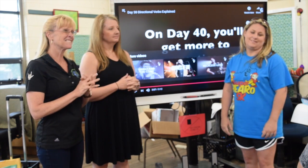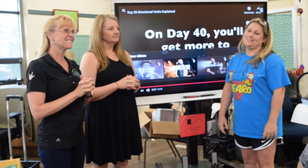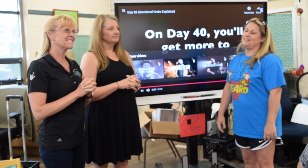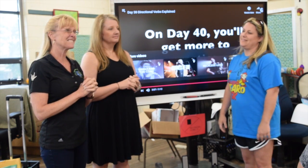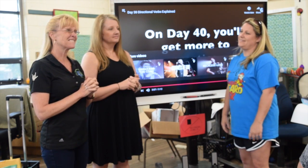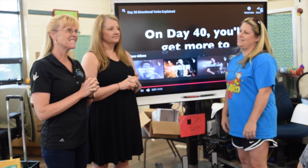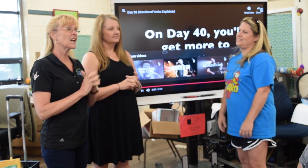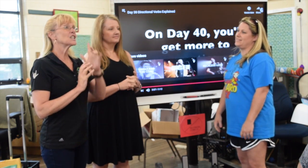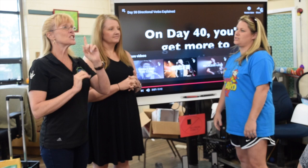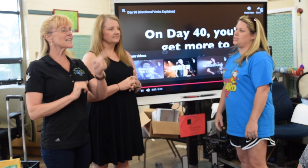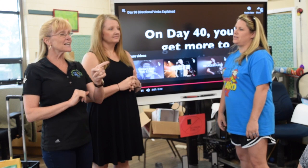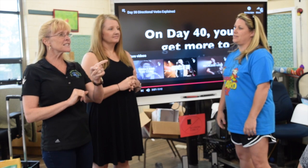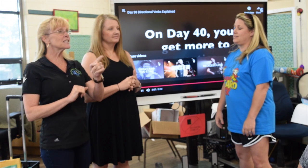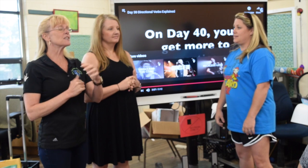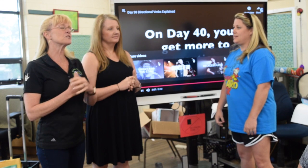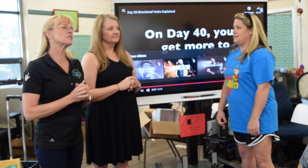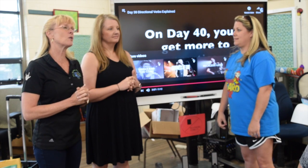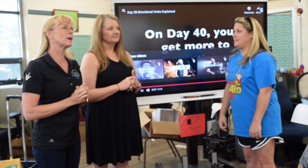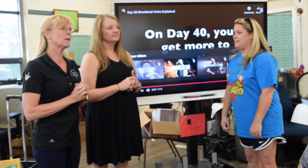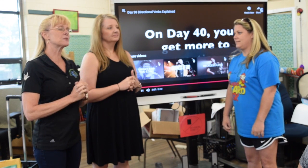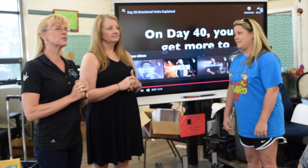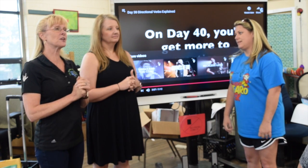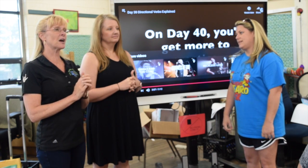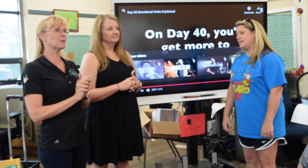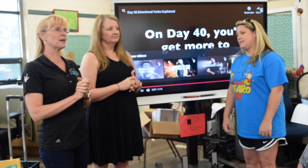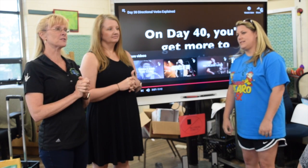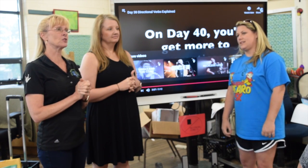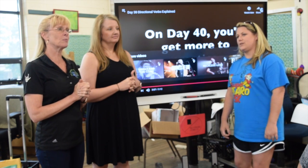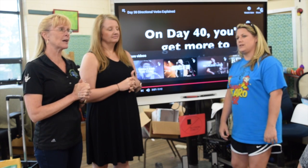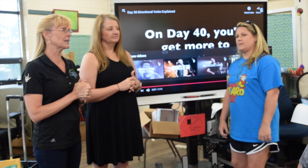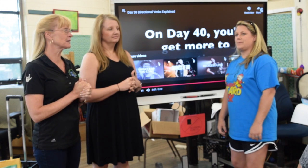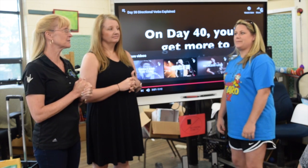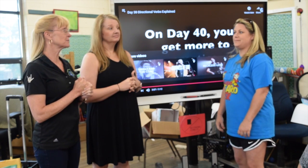A yes or no? She's asking yes or no. What happens to your eyebrows and your body?